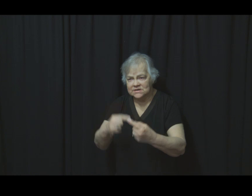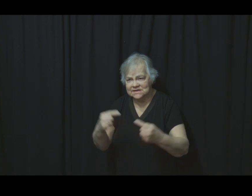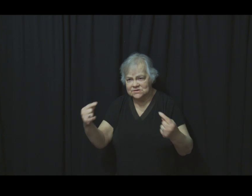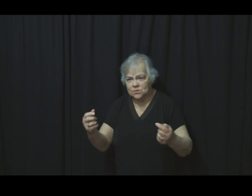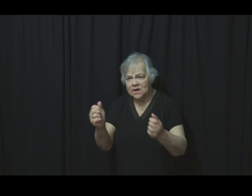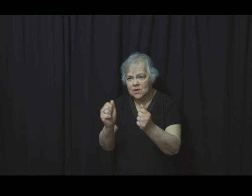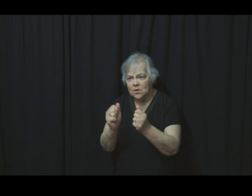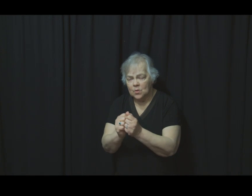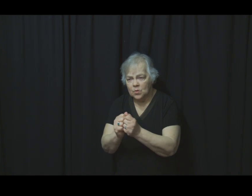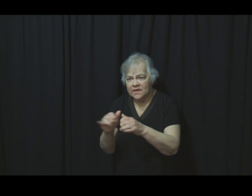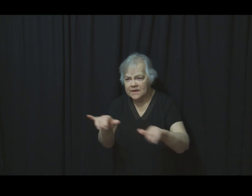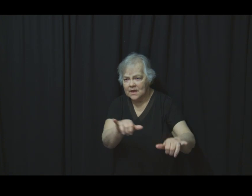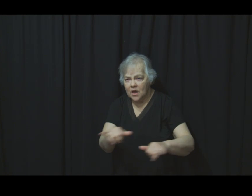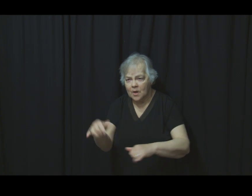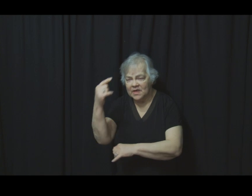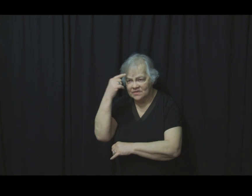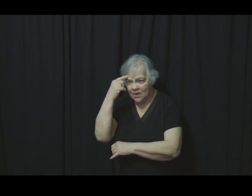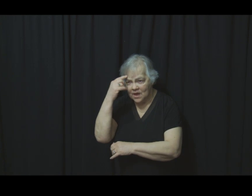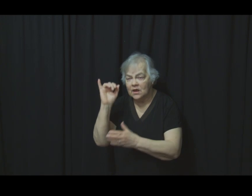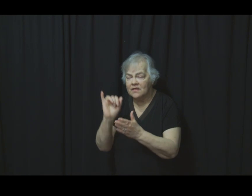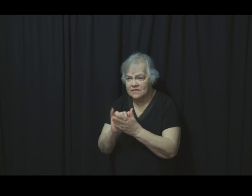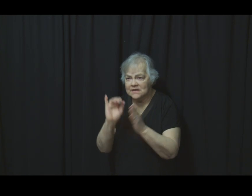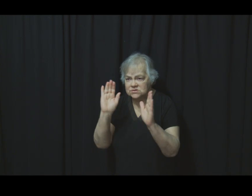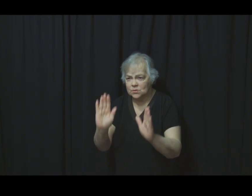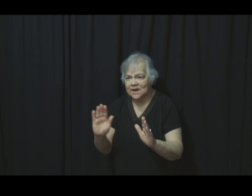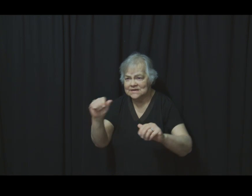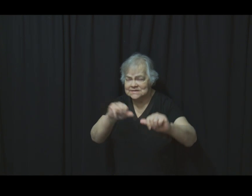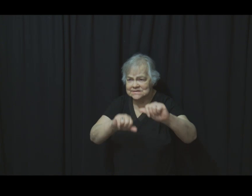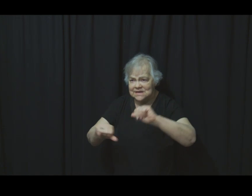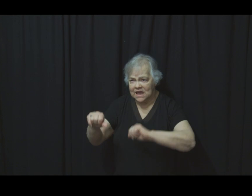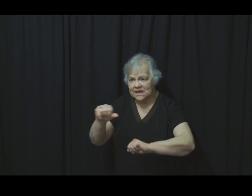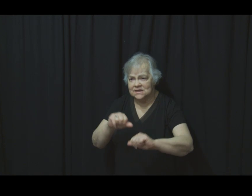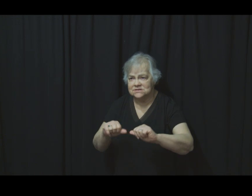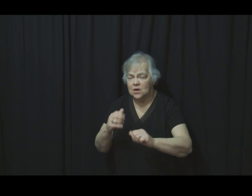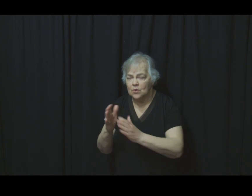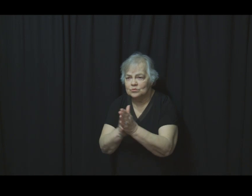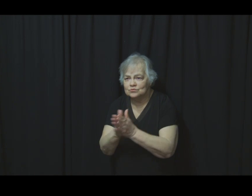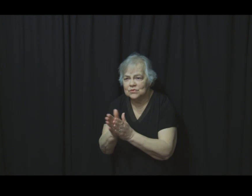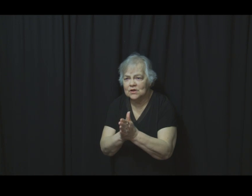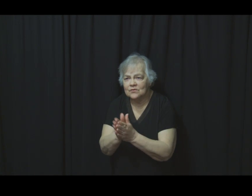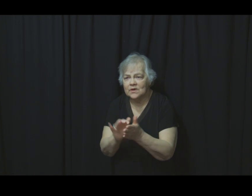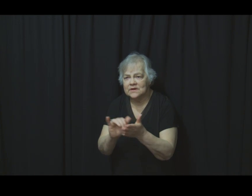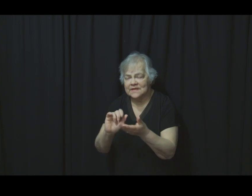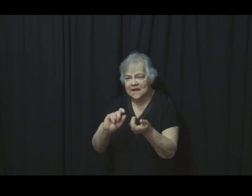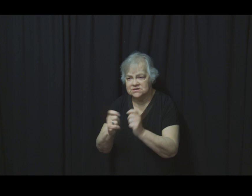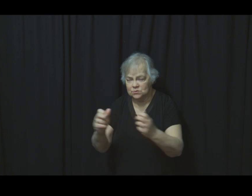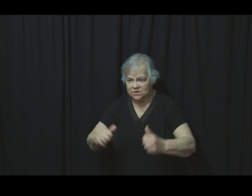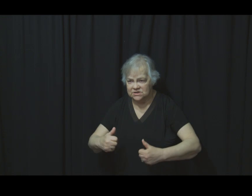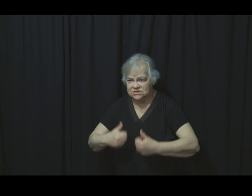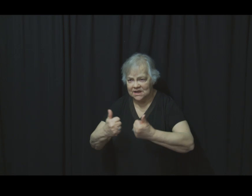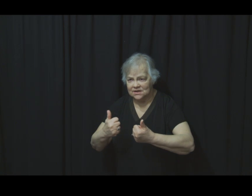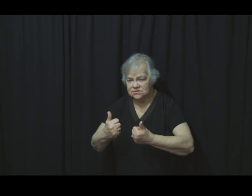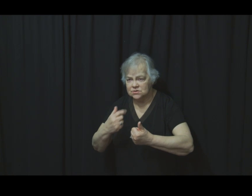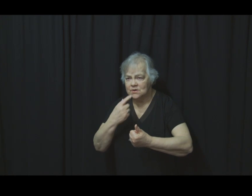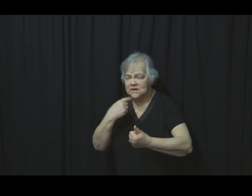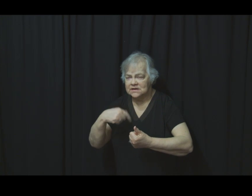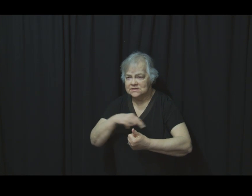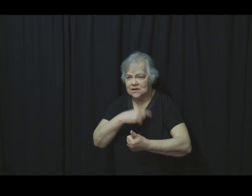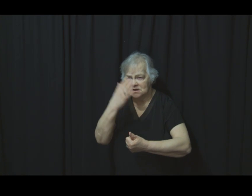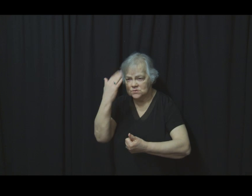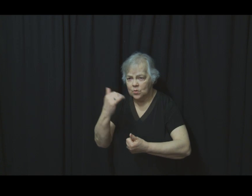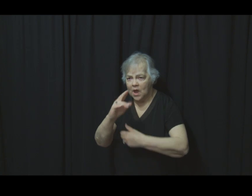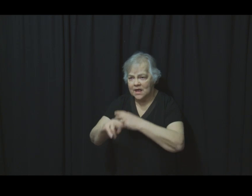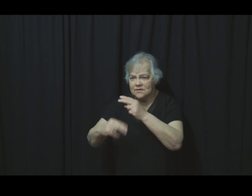common thought, that's the greatest thing going in science. We look forward to that change. We challenge you. Tell us why the universe